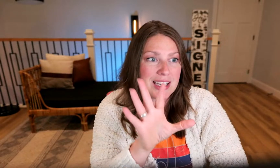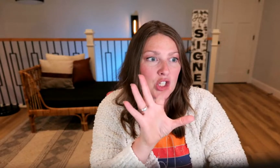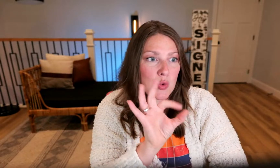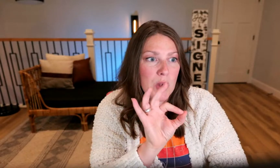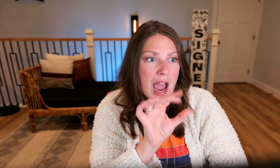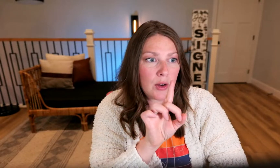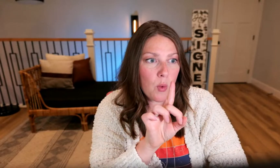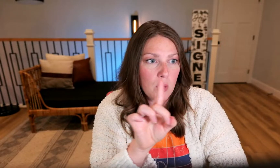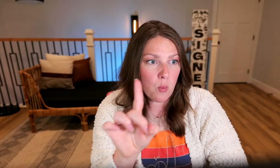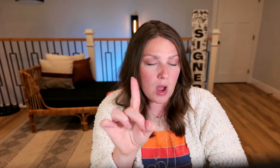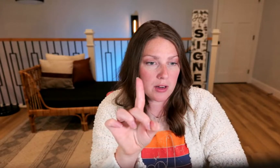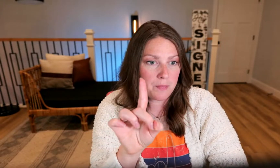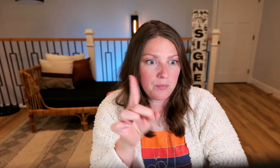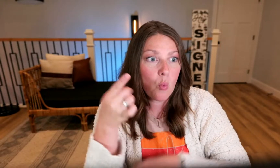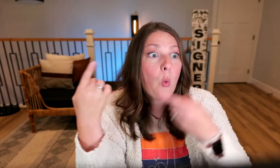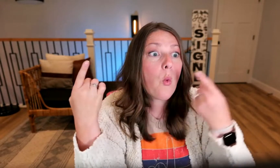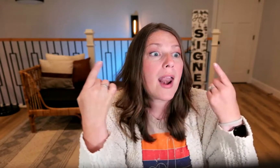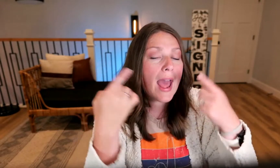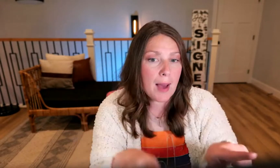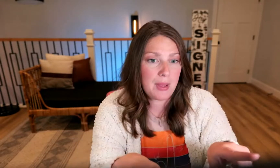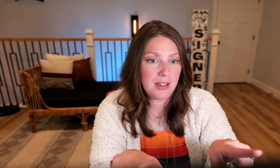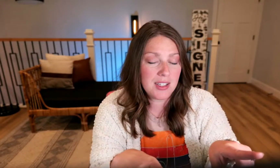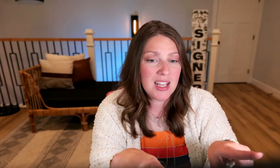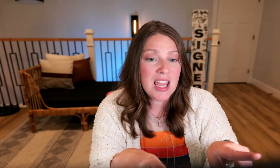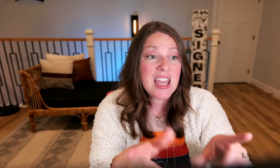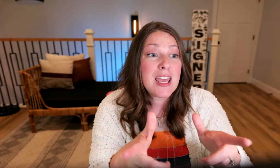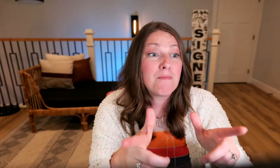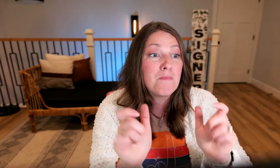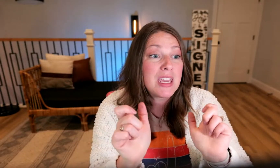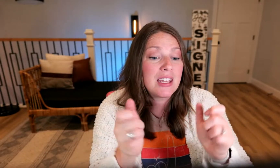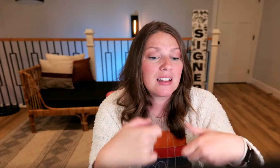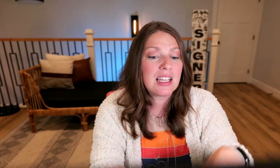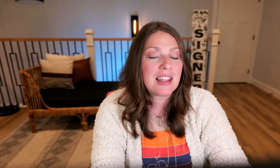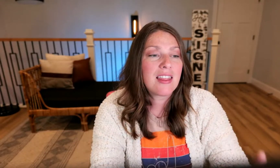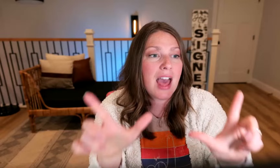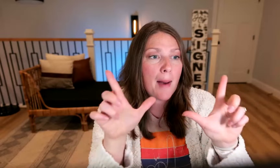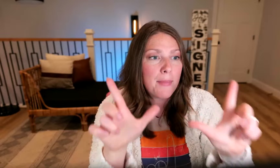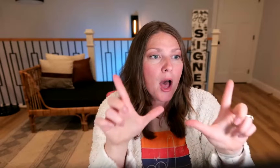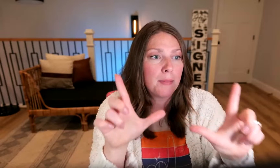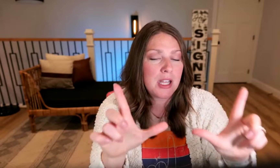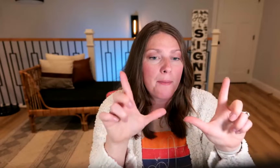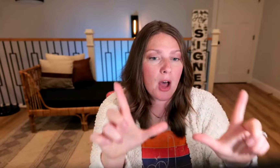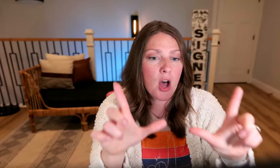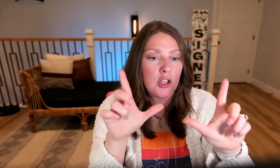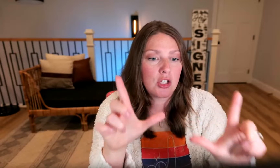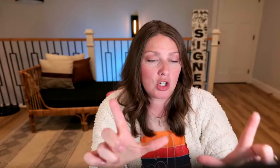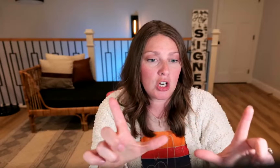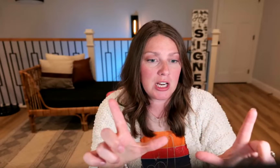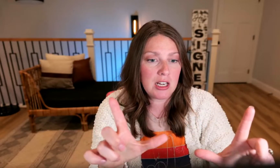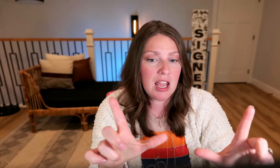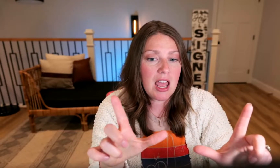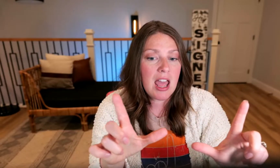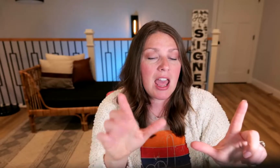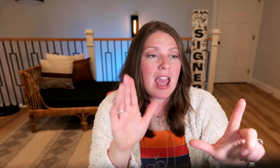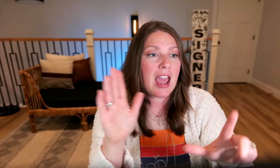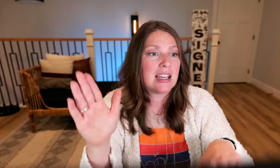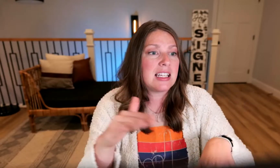to 911. What happens? Immediately that pops up on the screen and